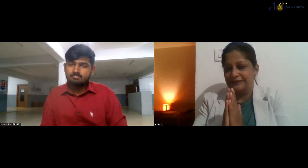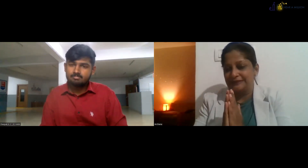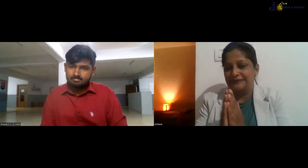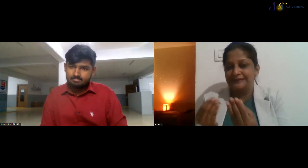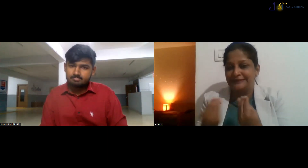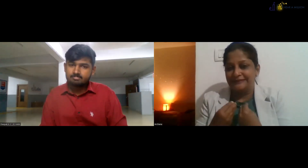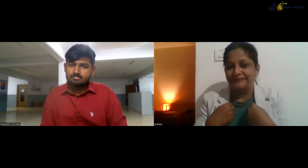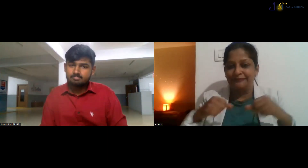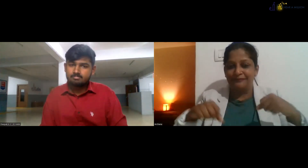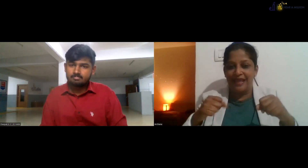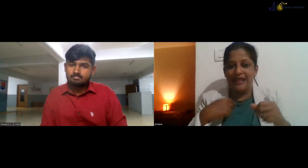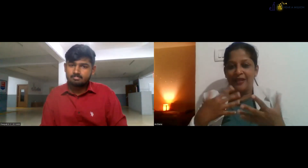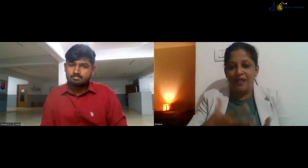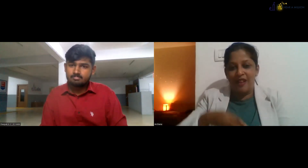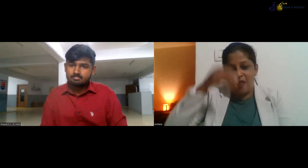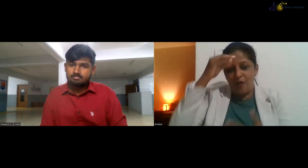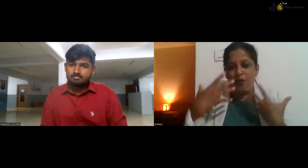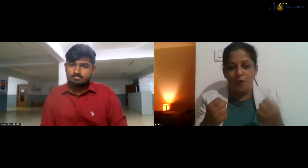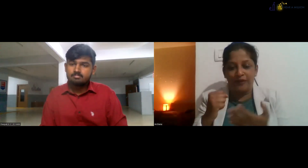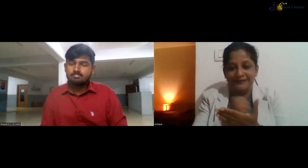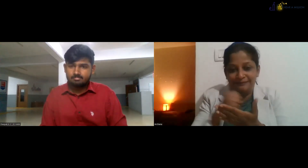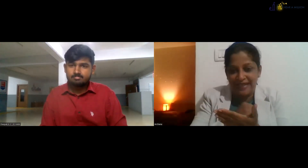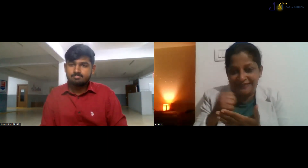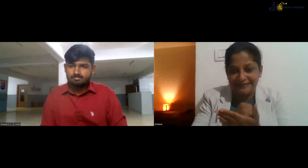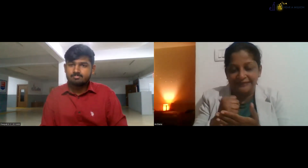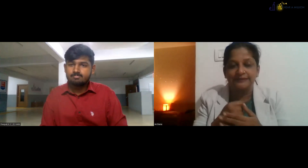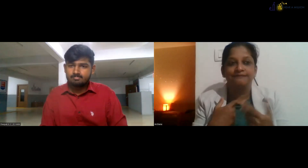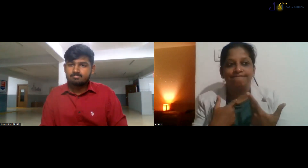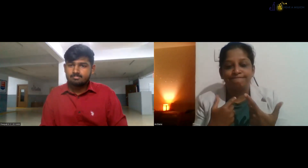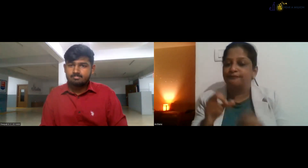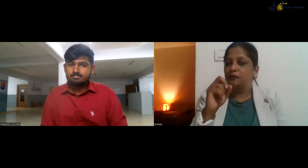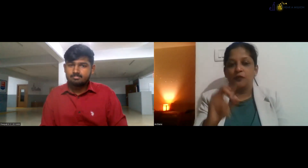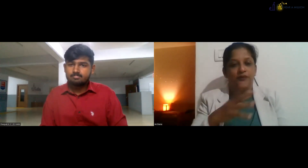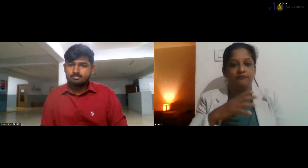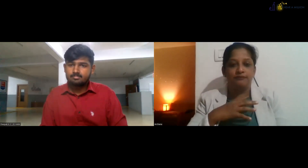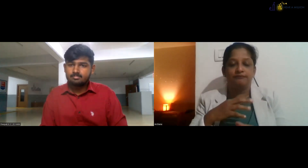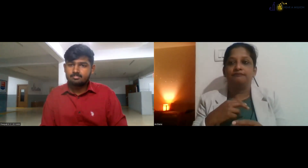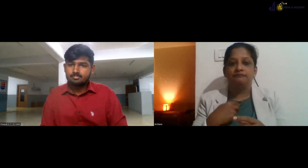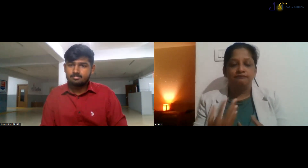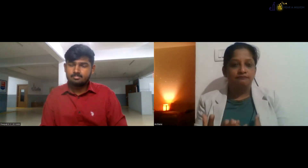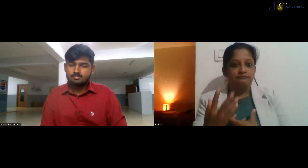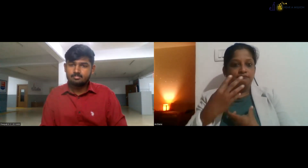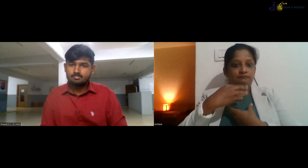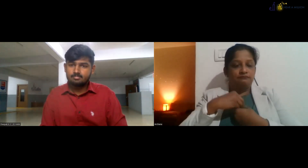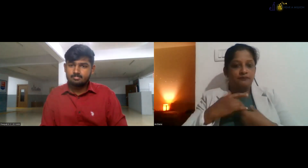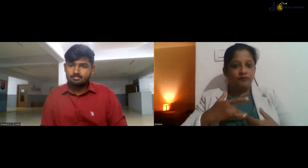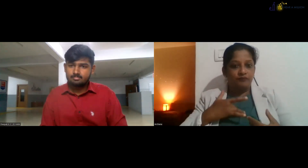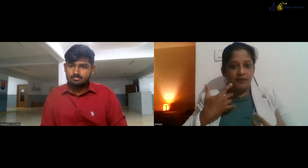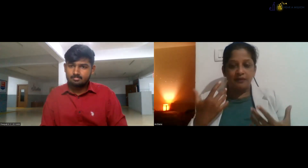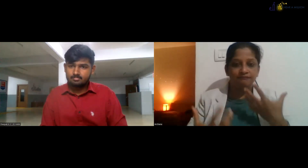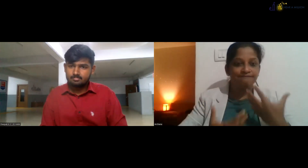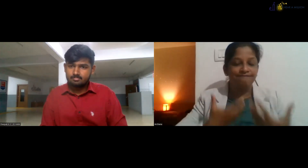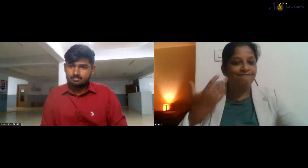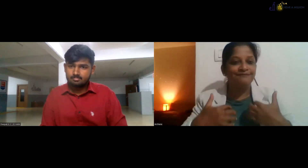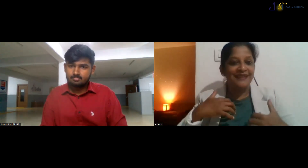friend. So I asked my friend if I can ride the bike. I would like to learn it. I would like to practice as well. So my